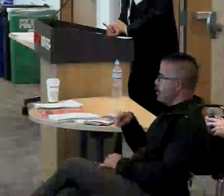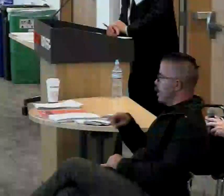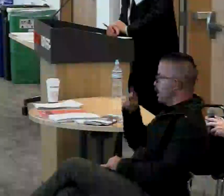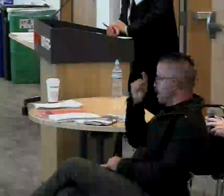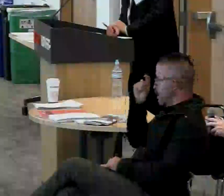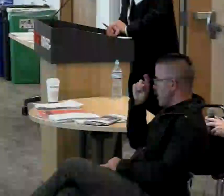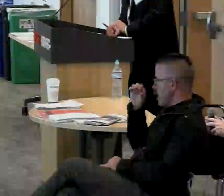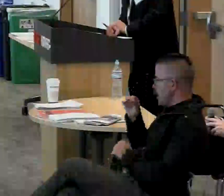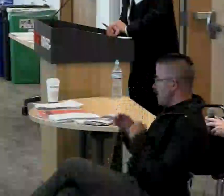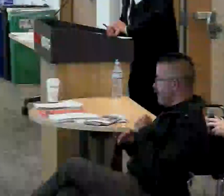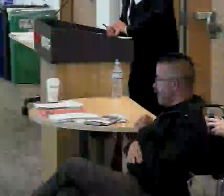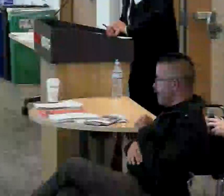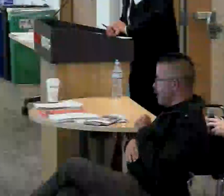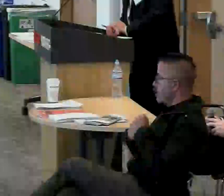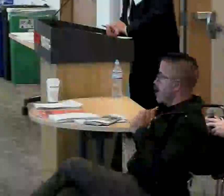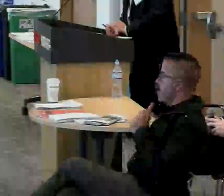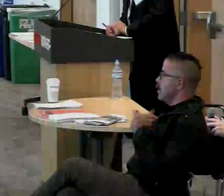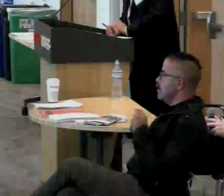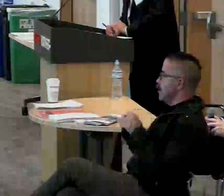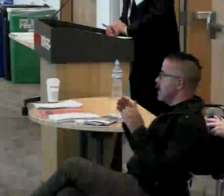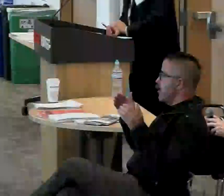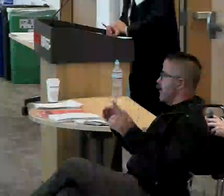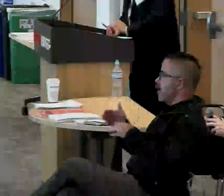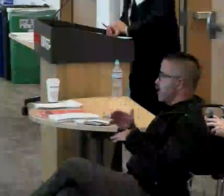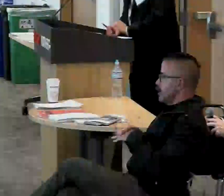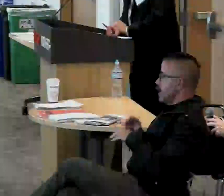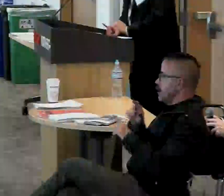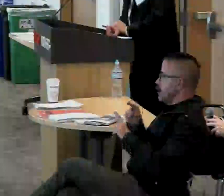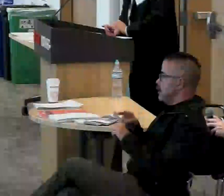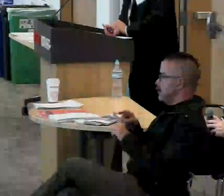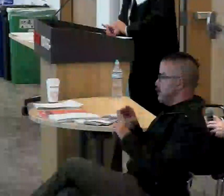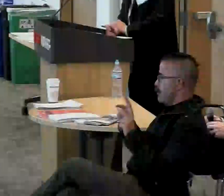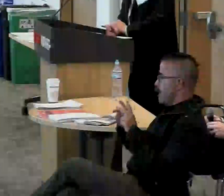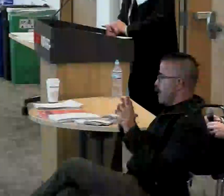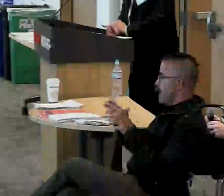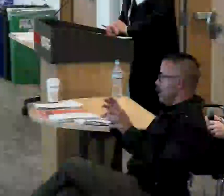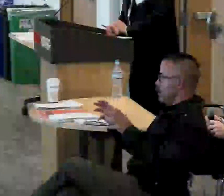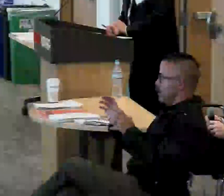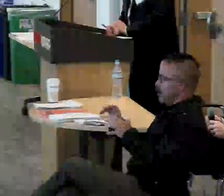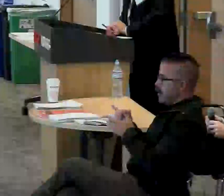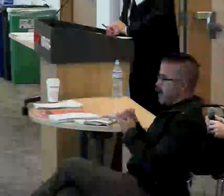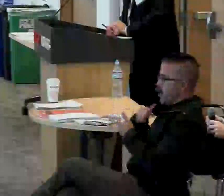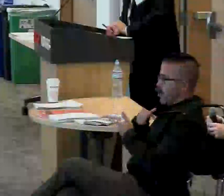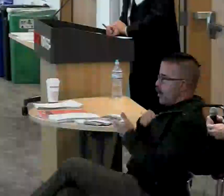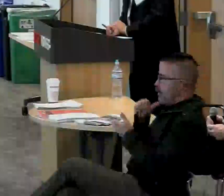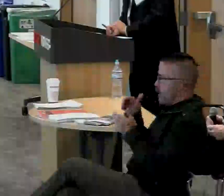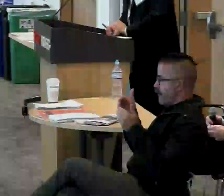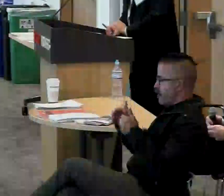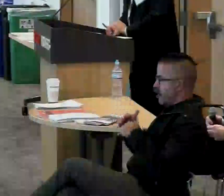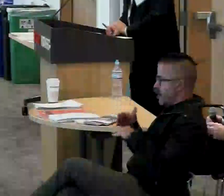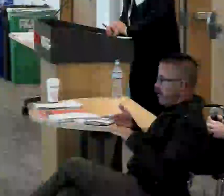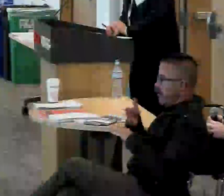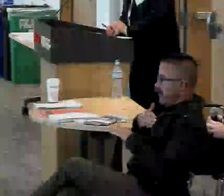dives into specific populations that we haven't paid a lot of attention to in the past. So a lot of our work right now has been looking